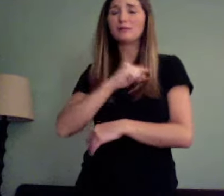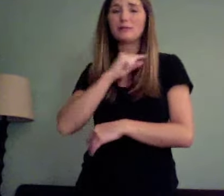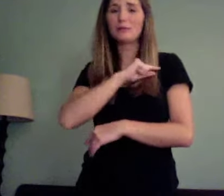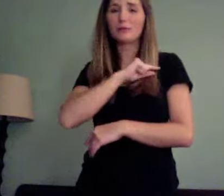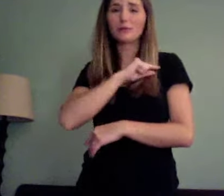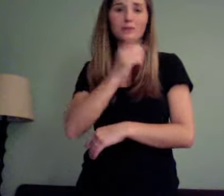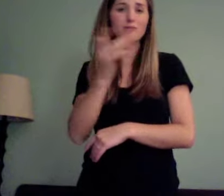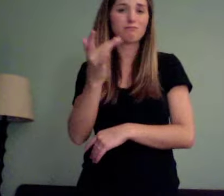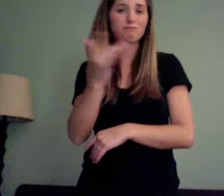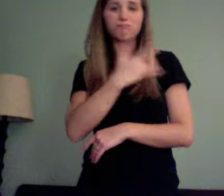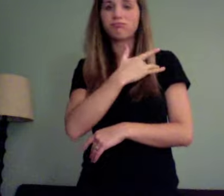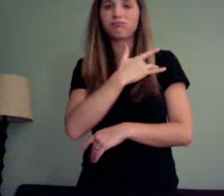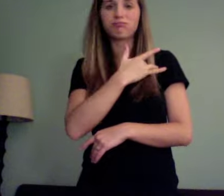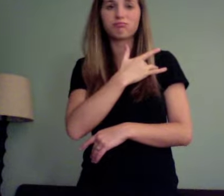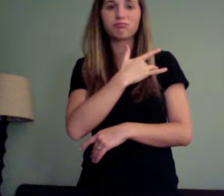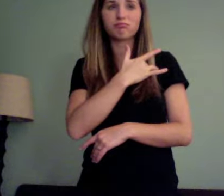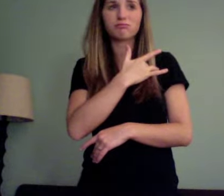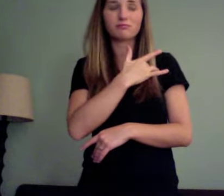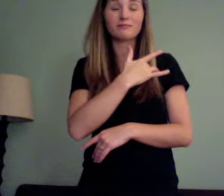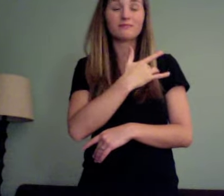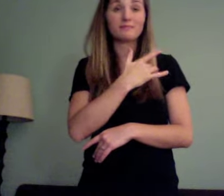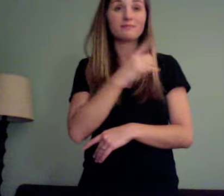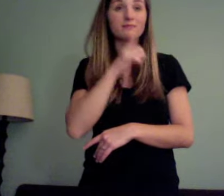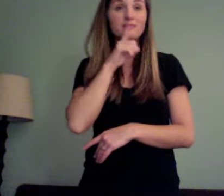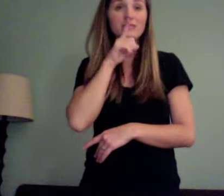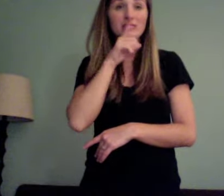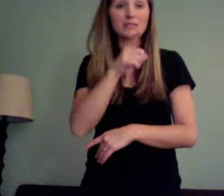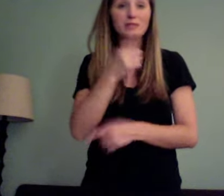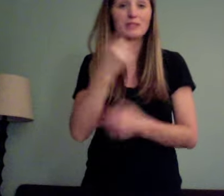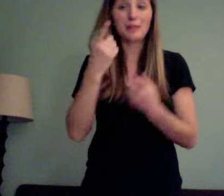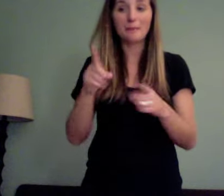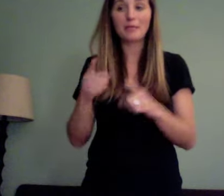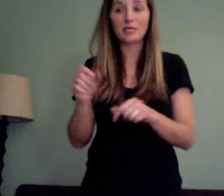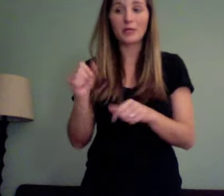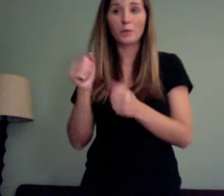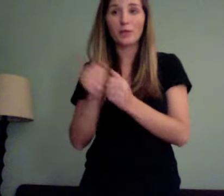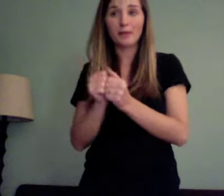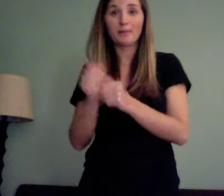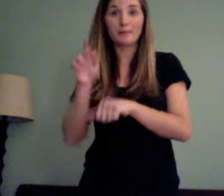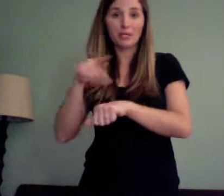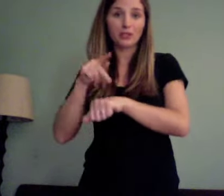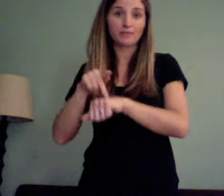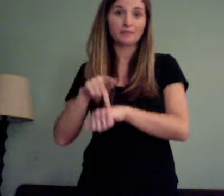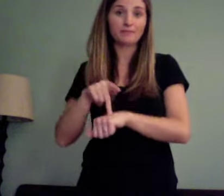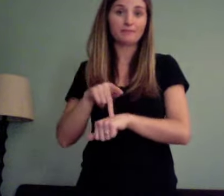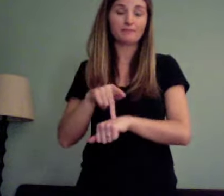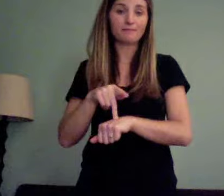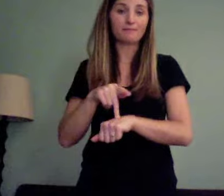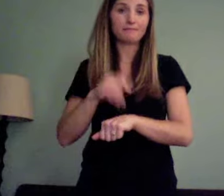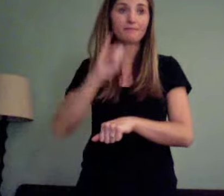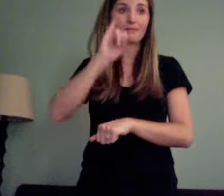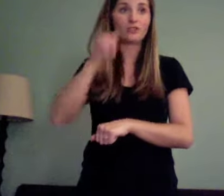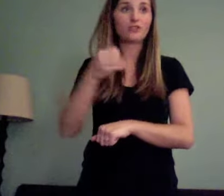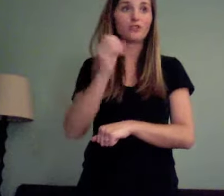That's exactly what's going on with Peter. Look how Jesus deals with it in John 21, verse 15. After